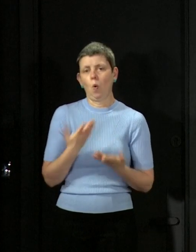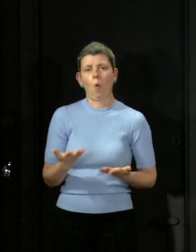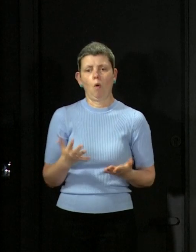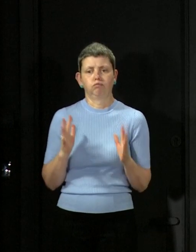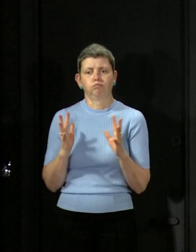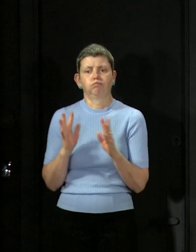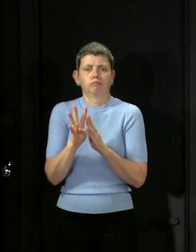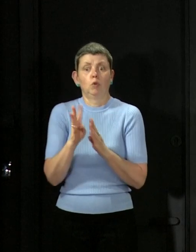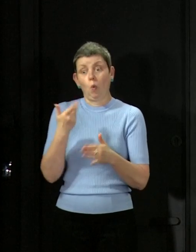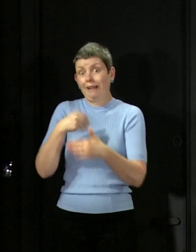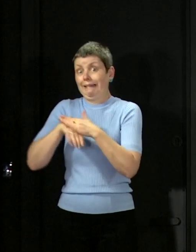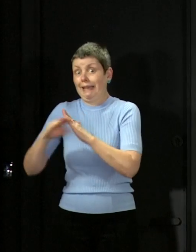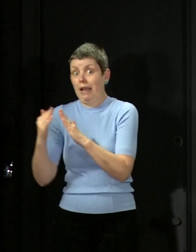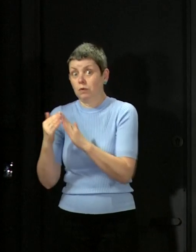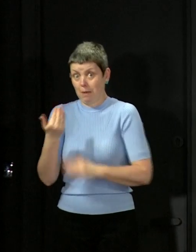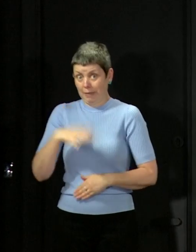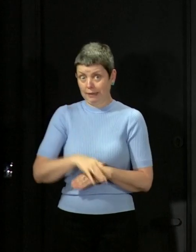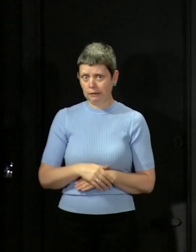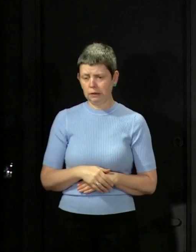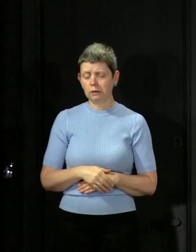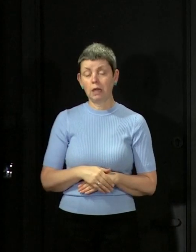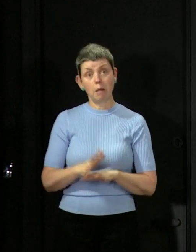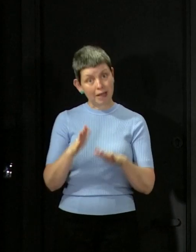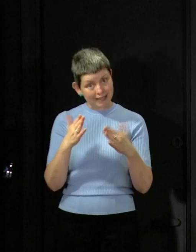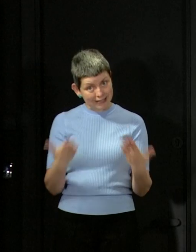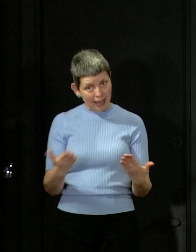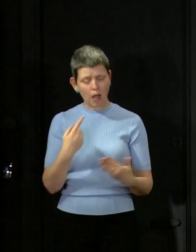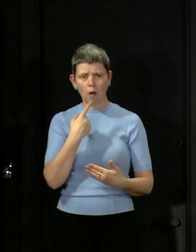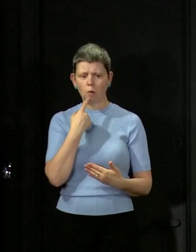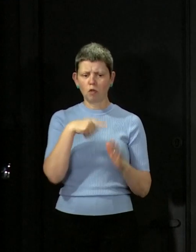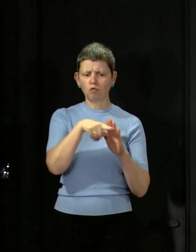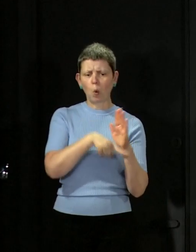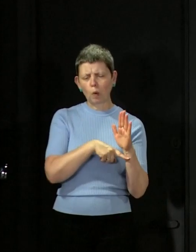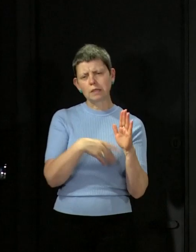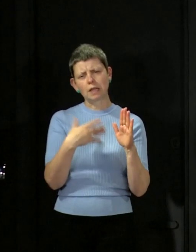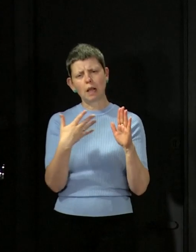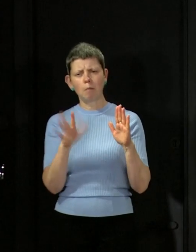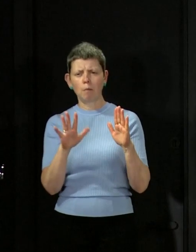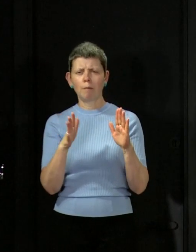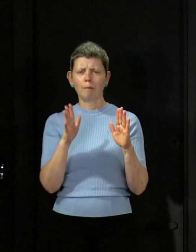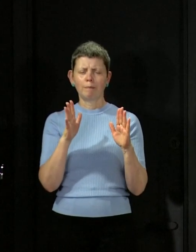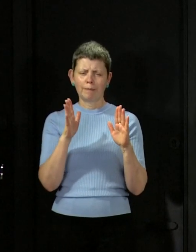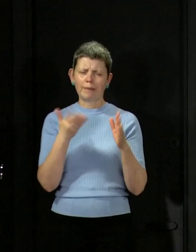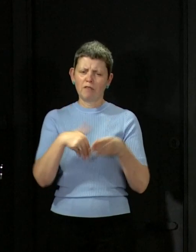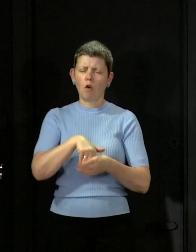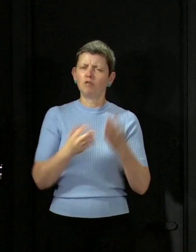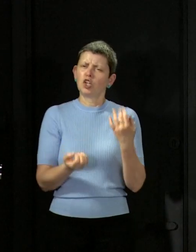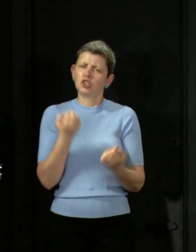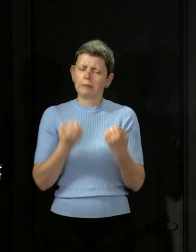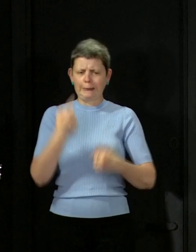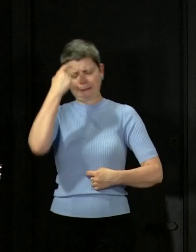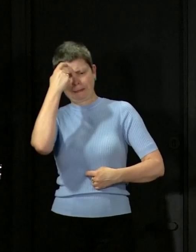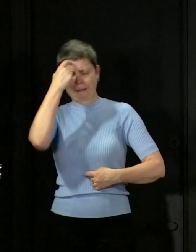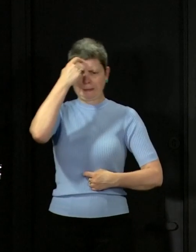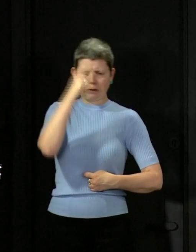into houses. Now you're asking people to exercise a degree of judgment. Even within families,